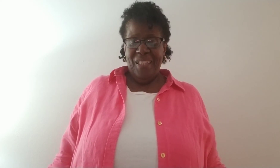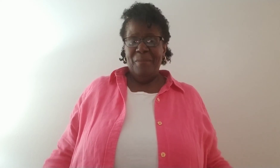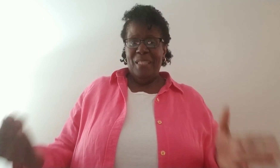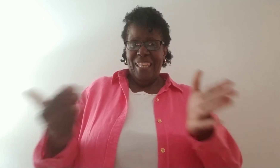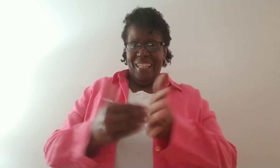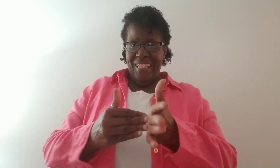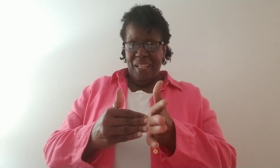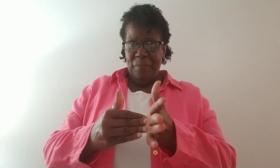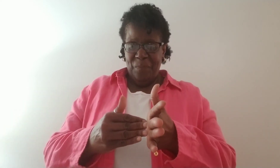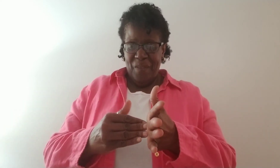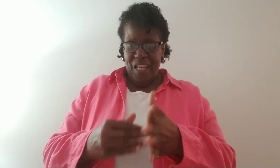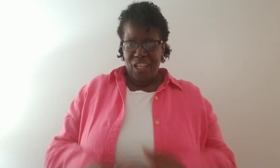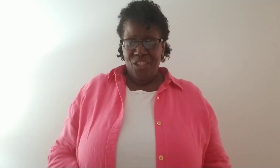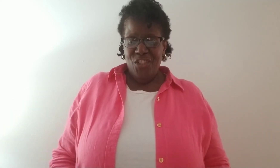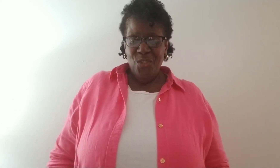258,281,629,803. Say it again.